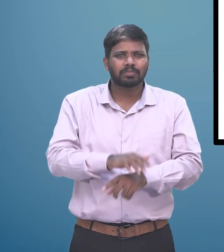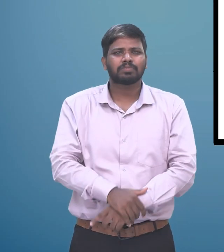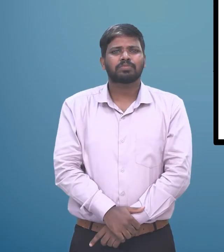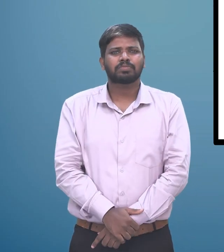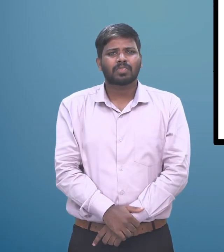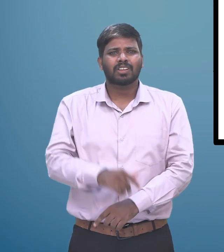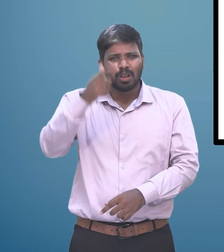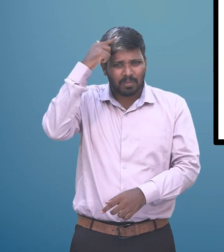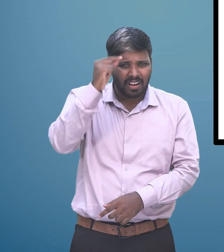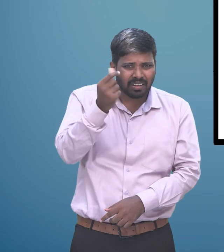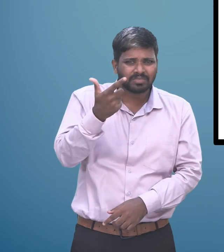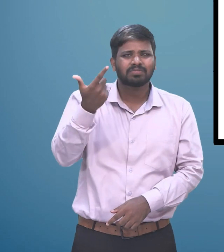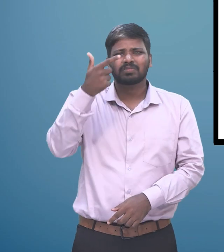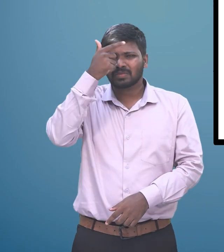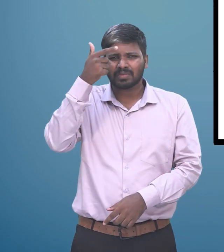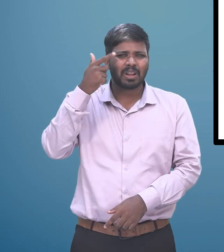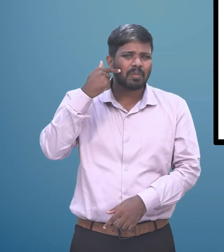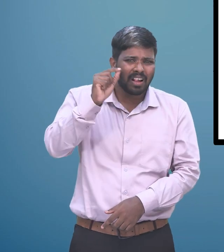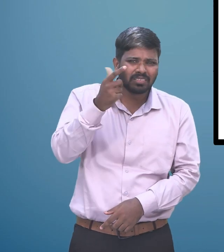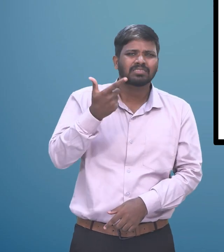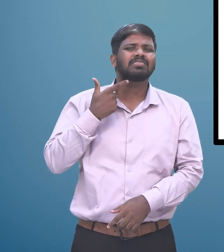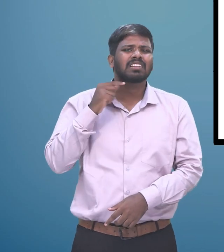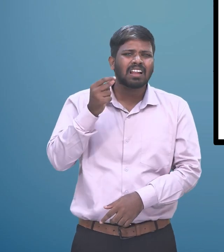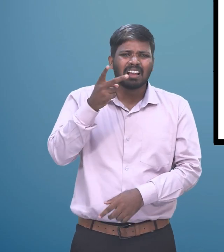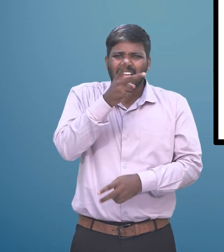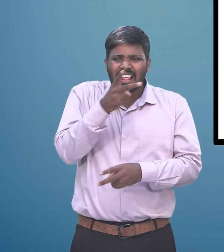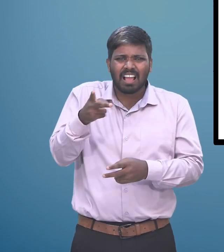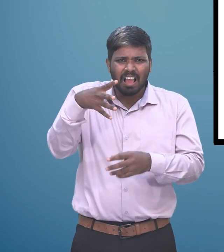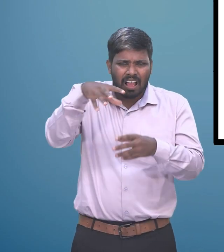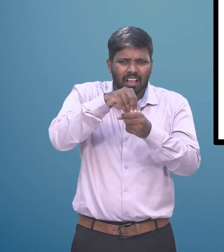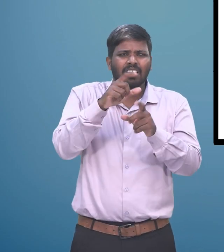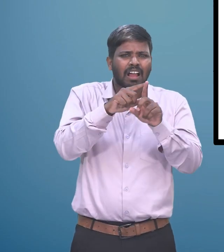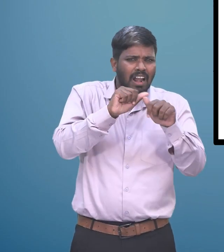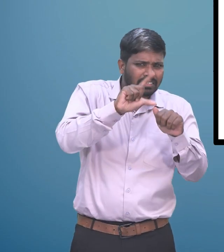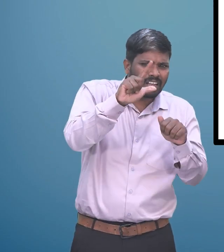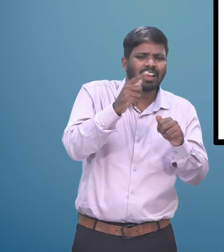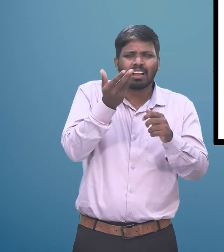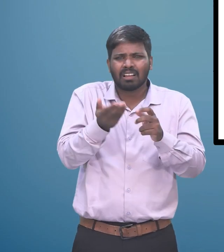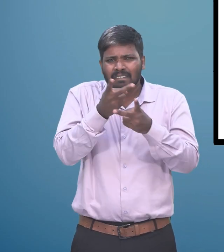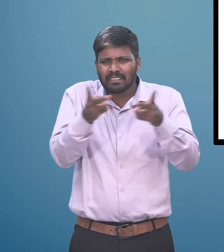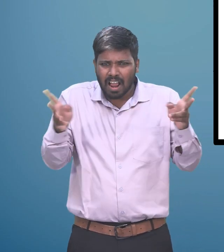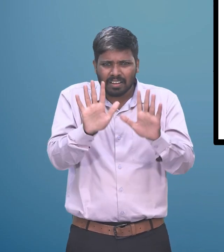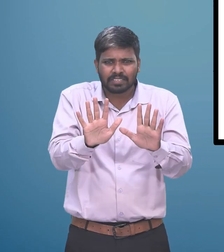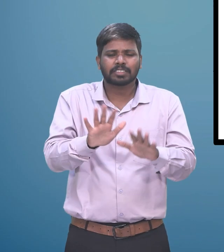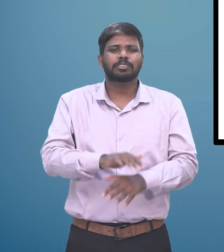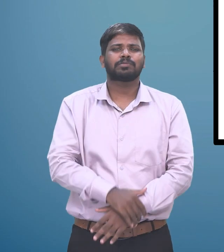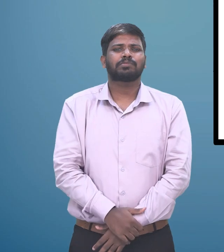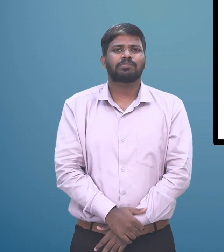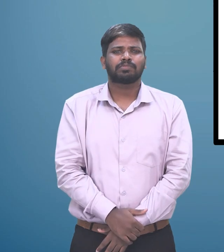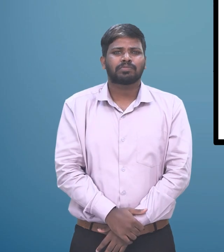pearl millet, bajra, sorghum, jowar, finger millet, ragi, and pulses such as various